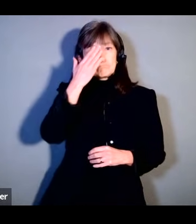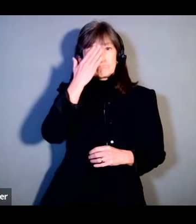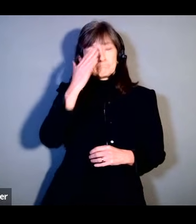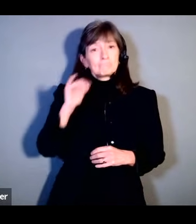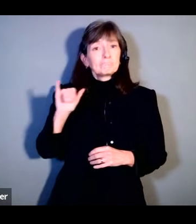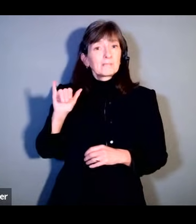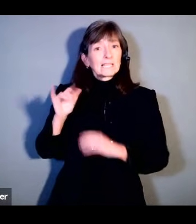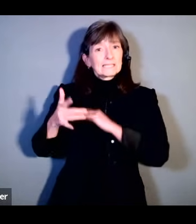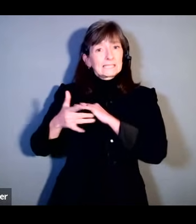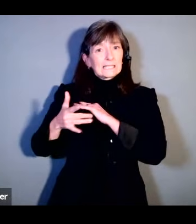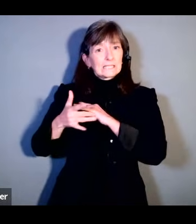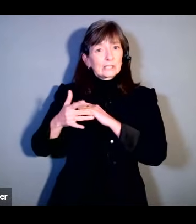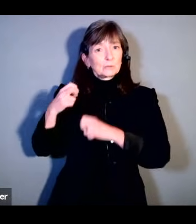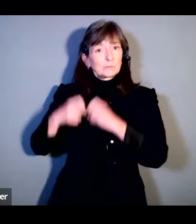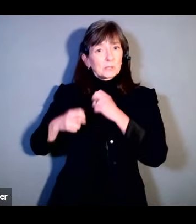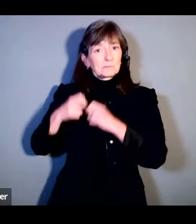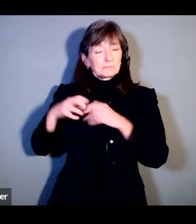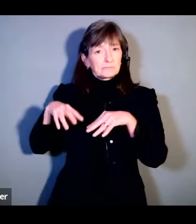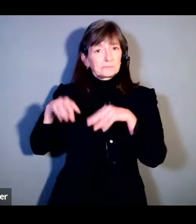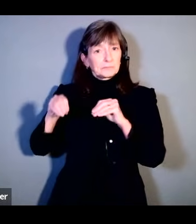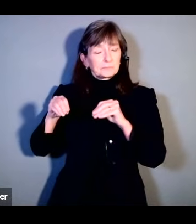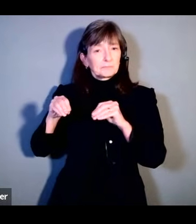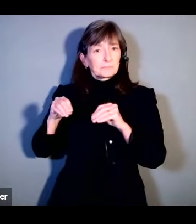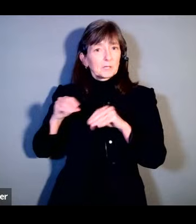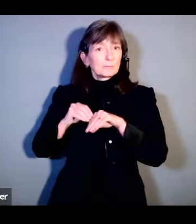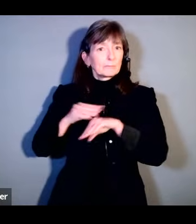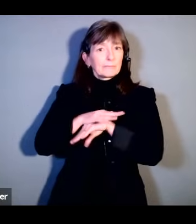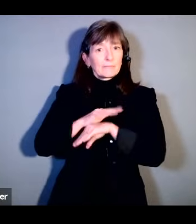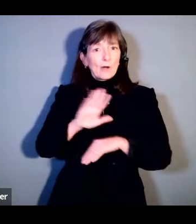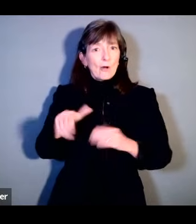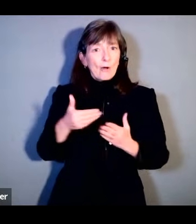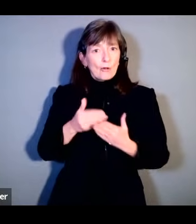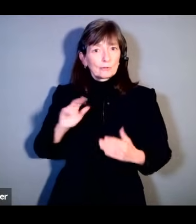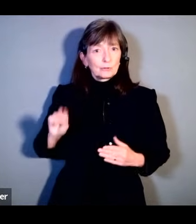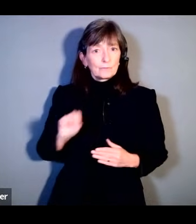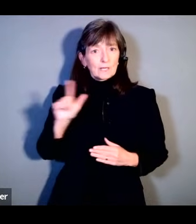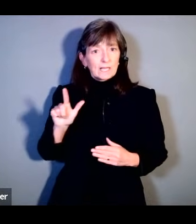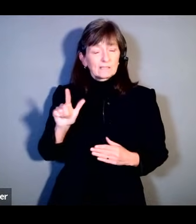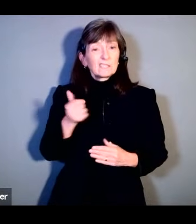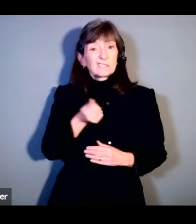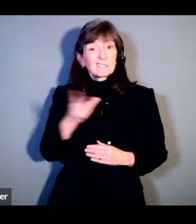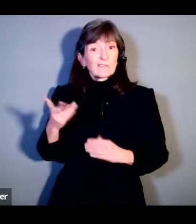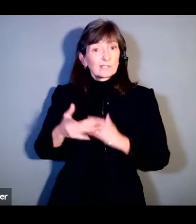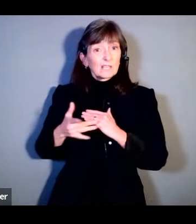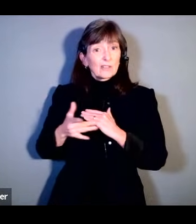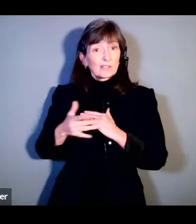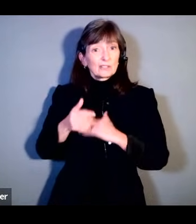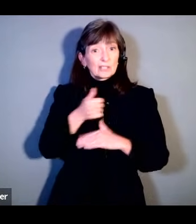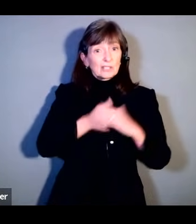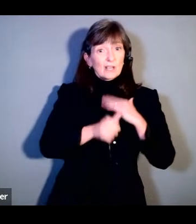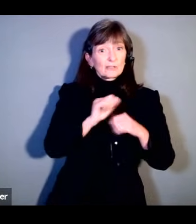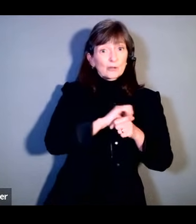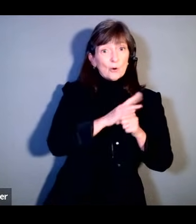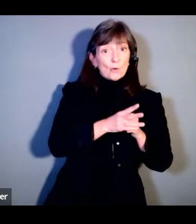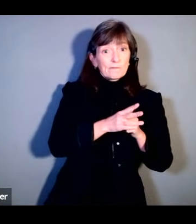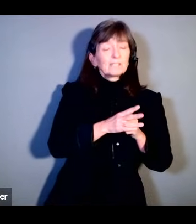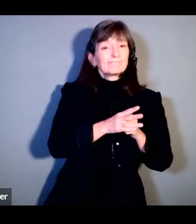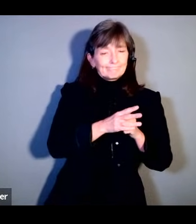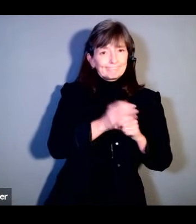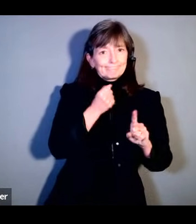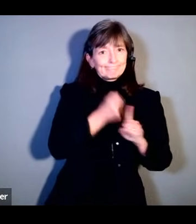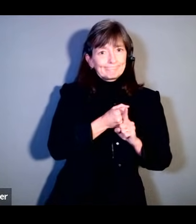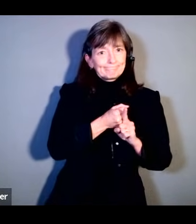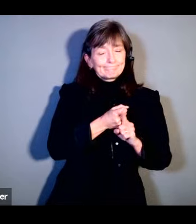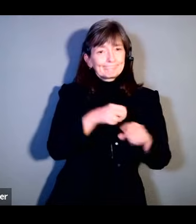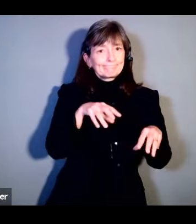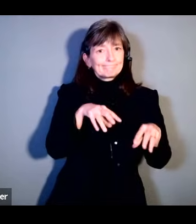outage affecting the provincial healthcare system. Several technologies that are a part of the COVID-19 response have been impacted by this outage, and I'll